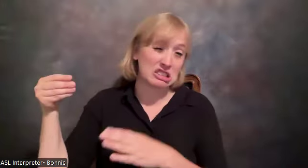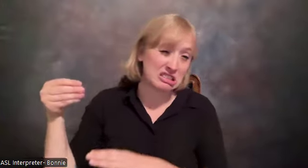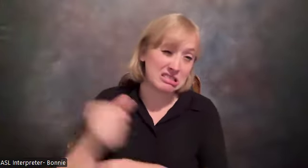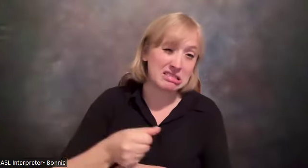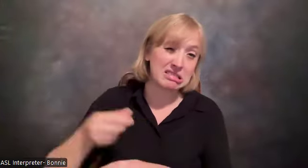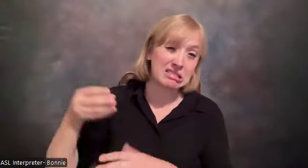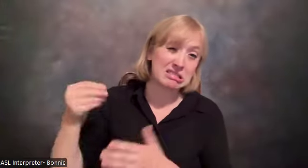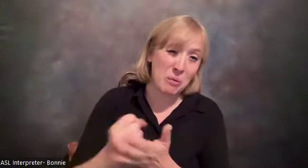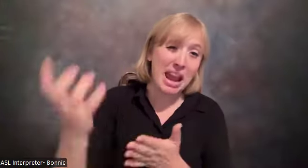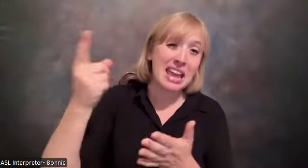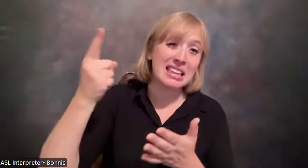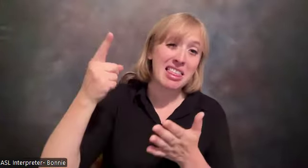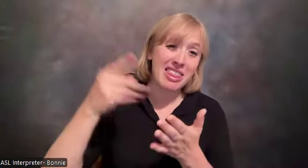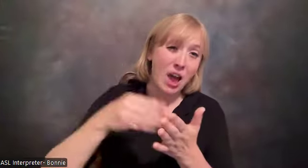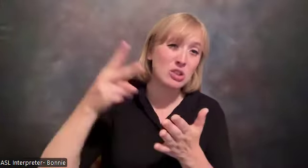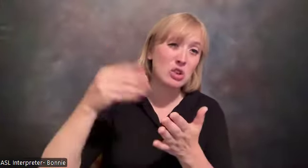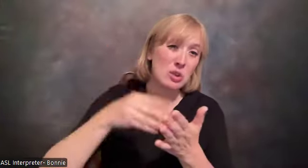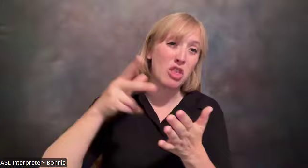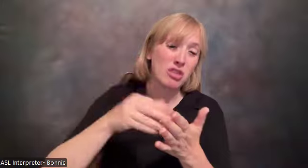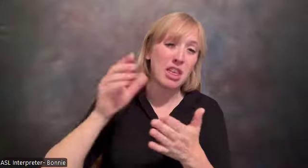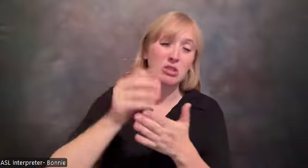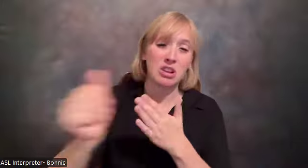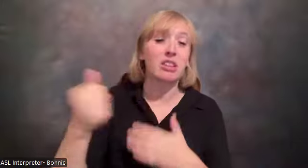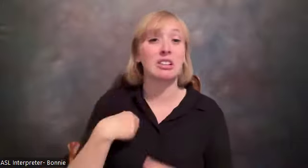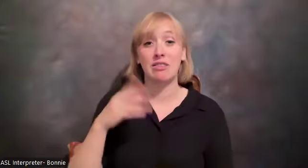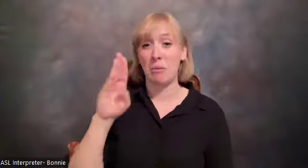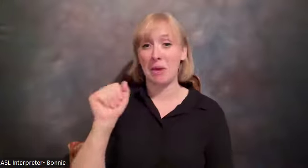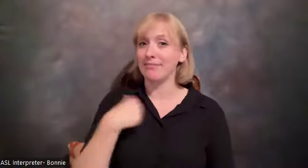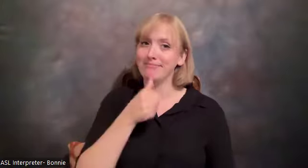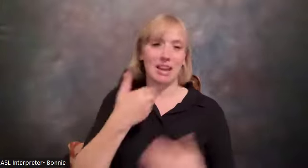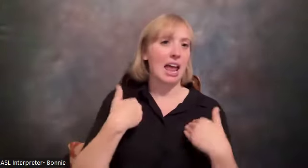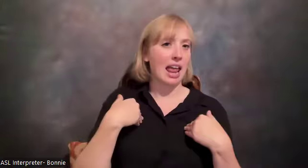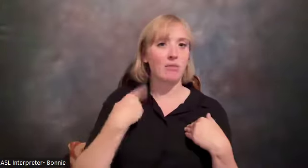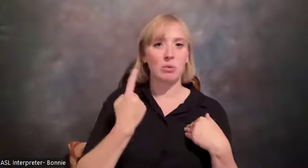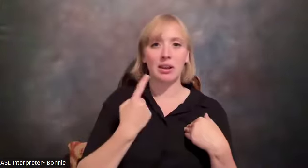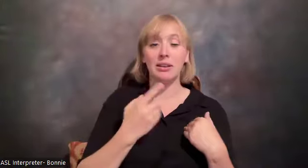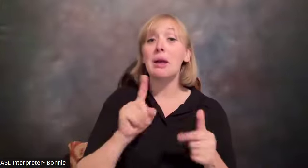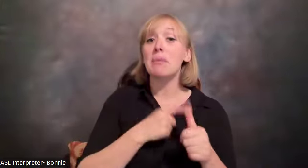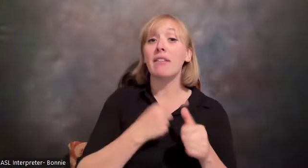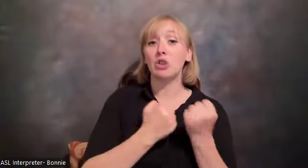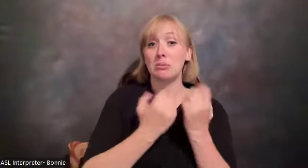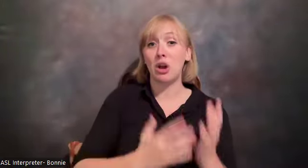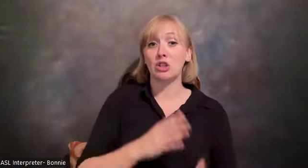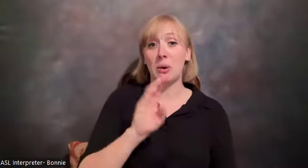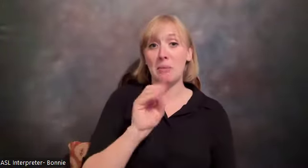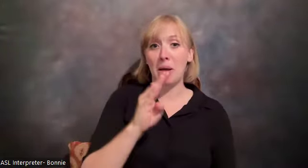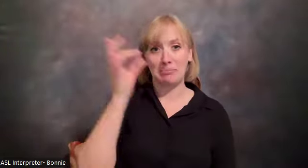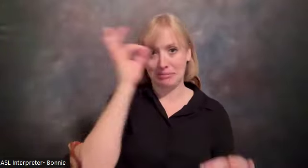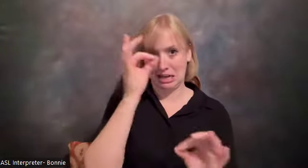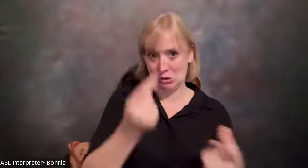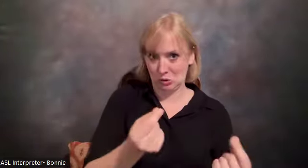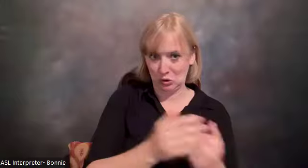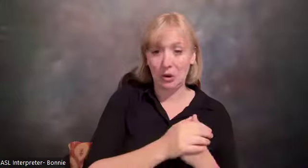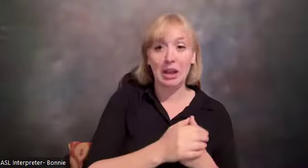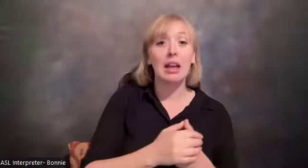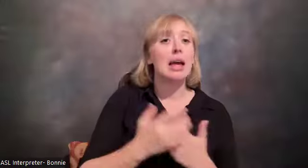and thousands of dollars for a bachelor's degree, and I did not have one. And my first sponsor, Bob, like I said, did not know what he was doing, but